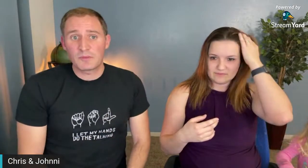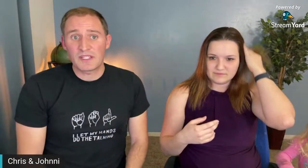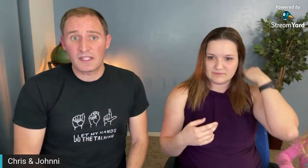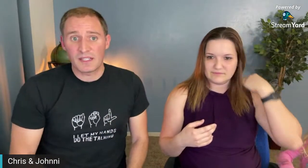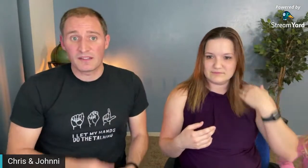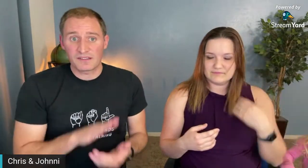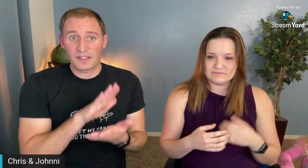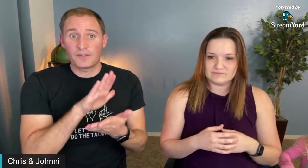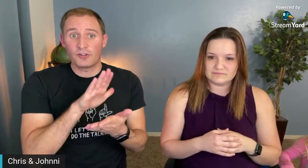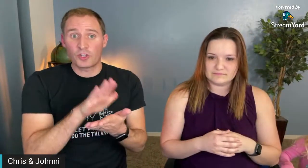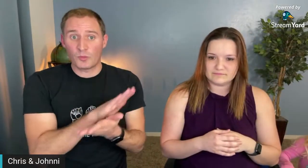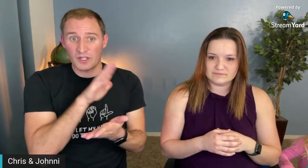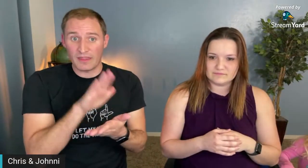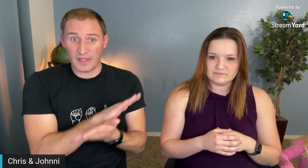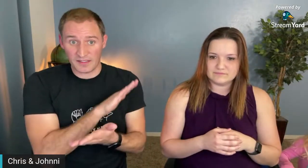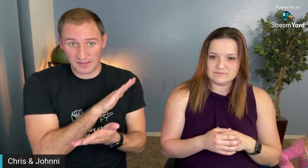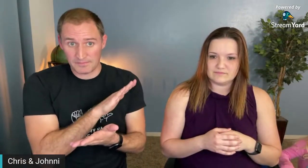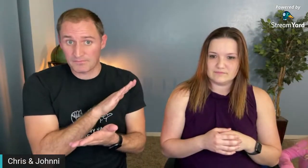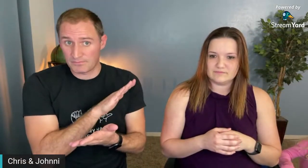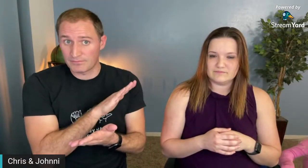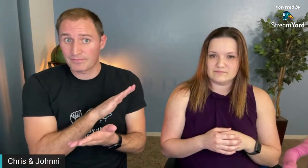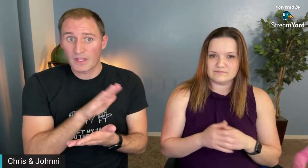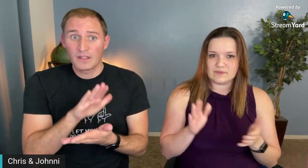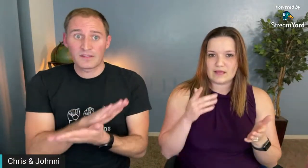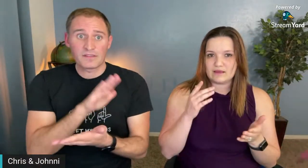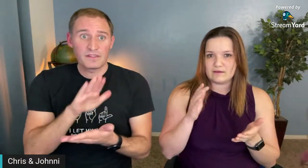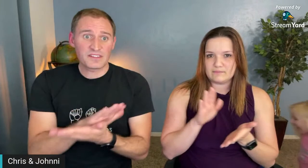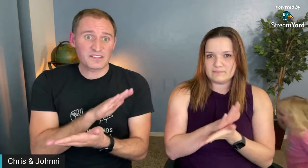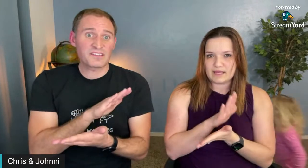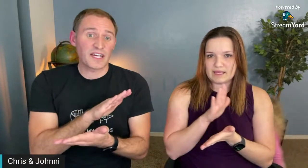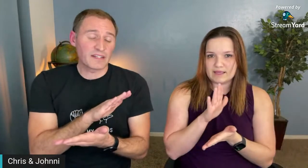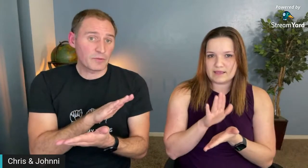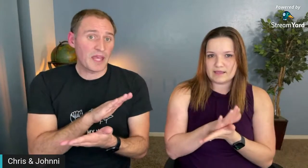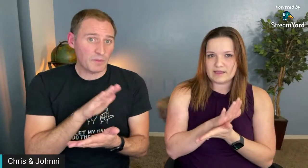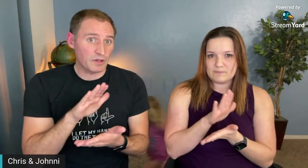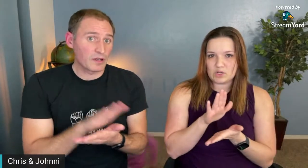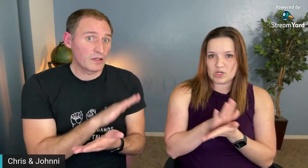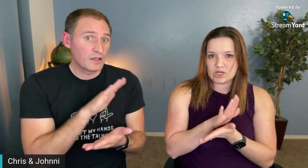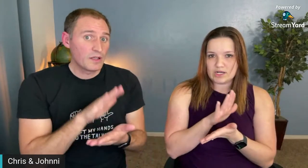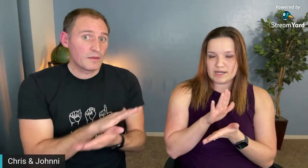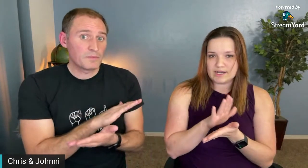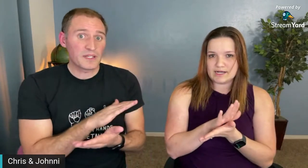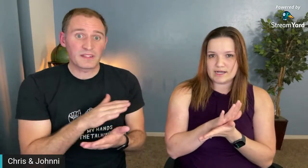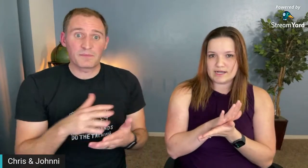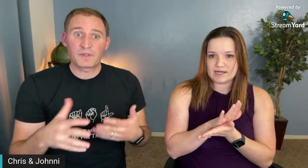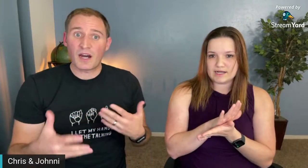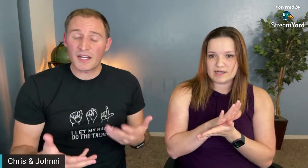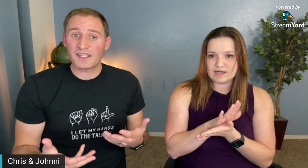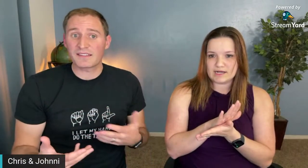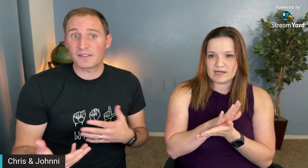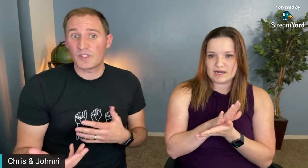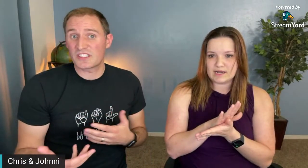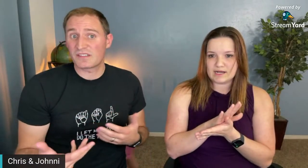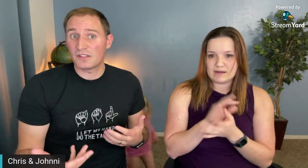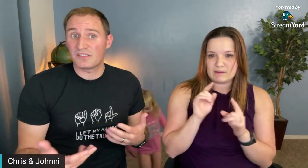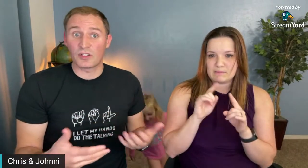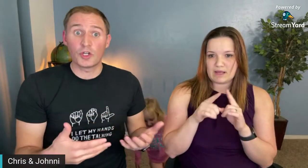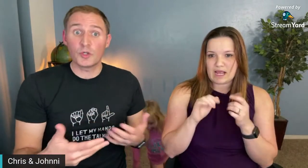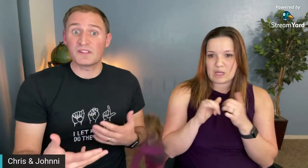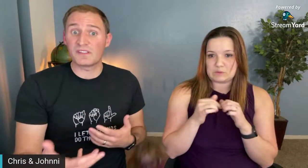be is if you're interpreting this. This is the sign for paper, but the context in which it's used and who is